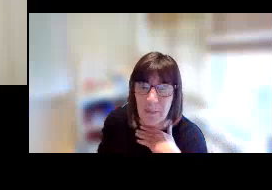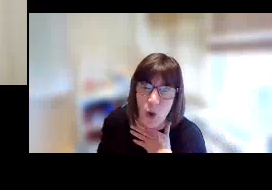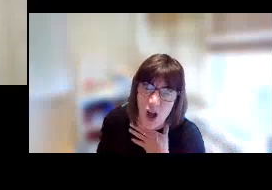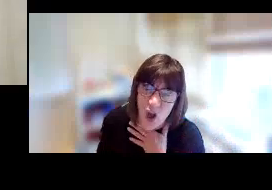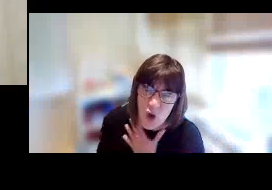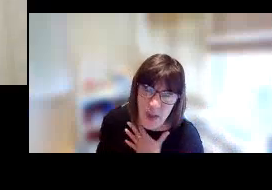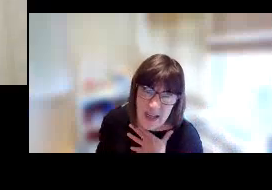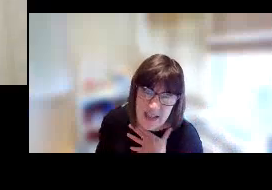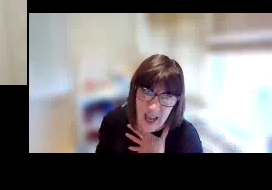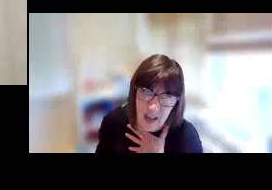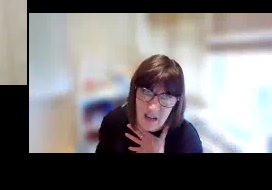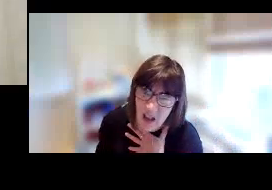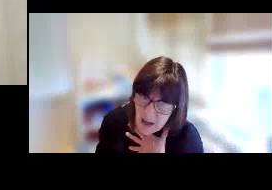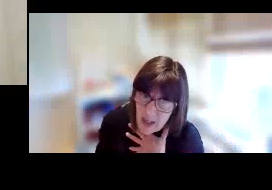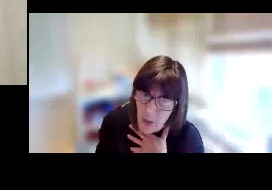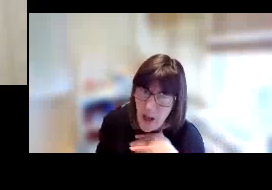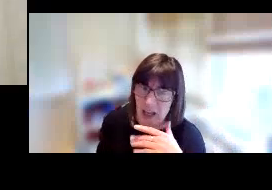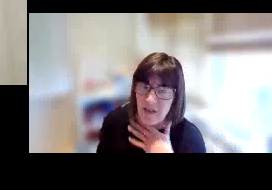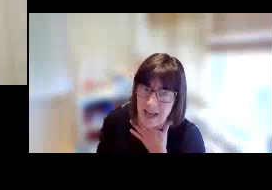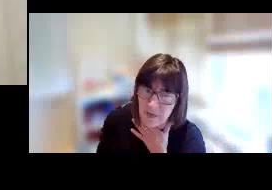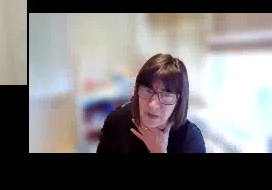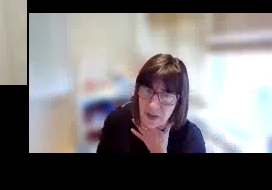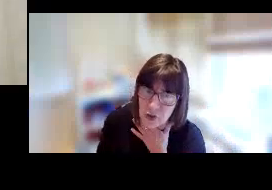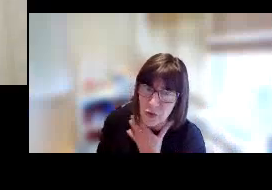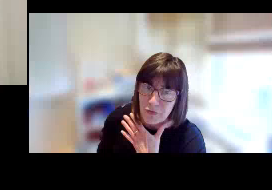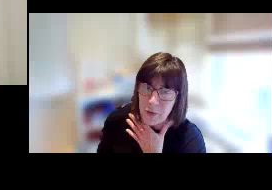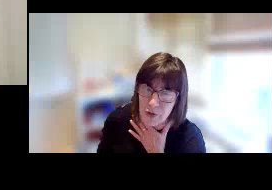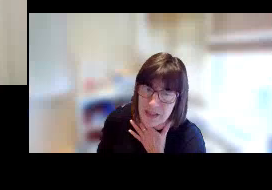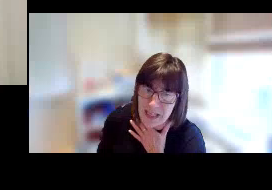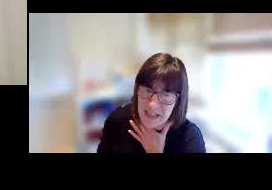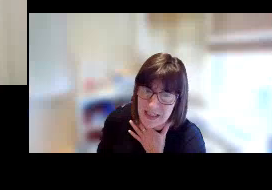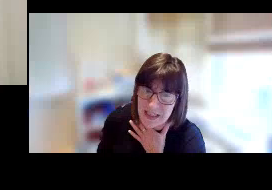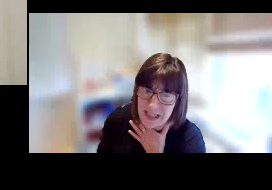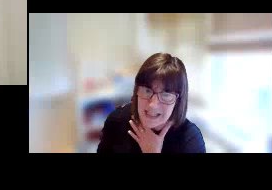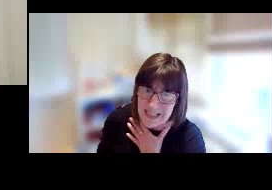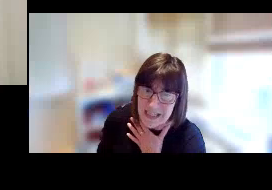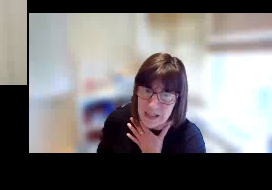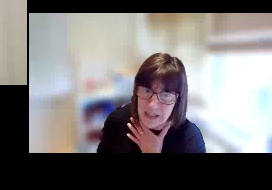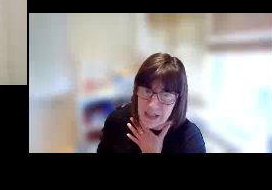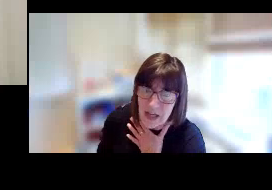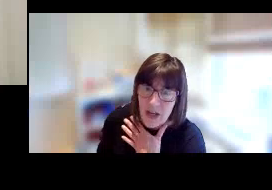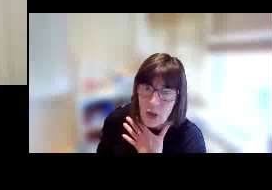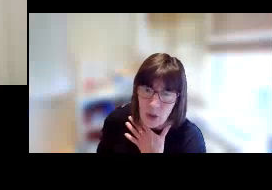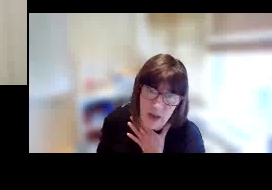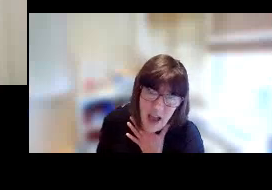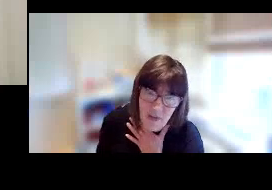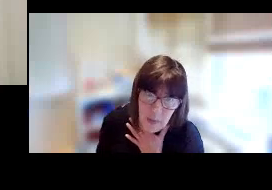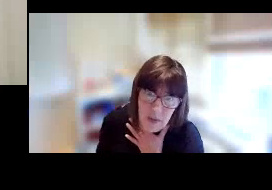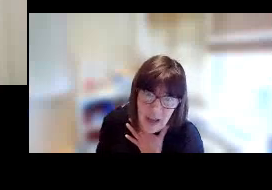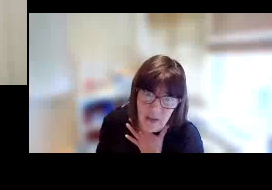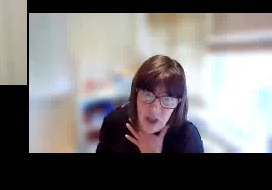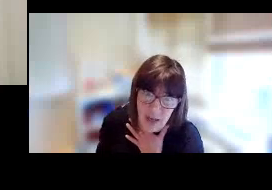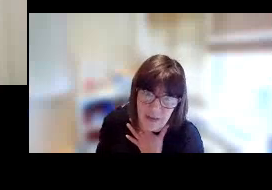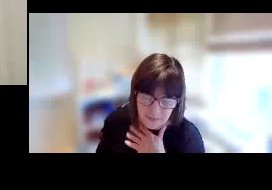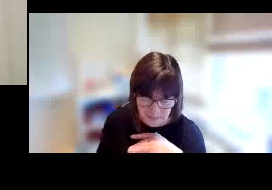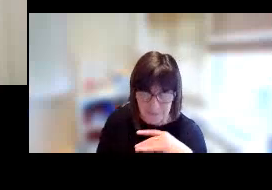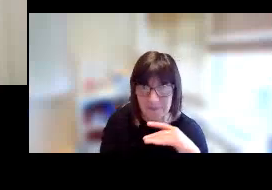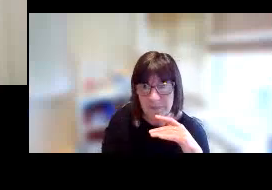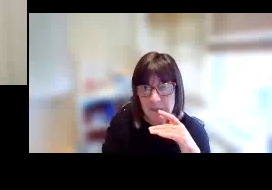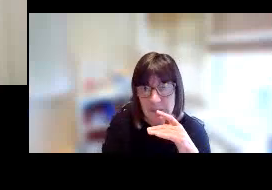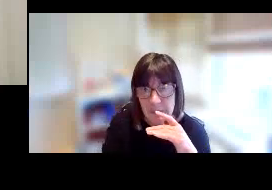health check, but could they say, while you're here for your sore throat or your sinusitis, have you been for your health